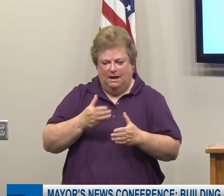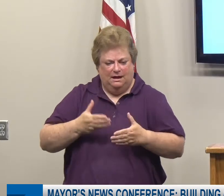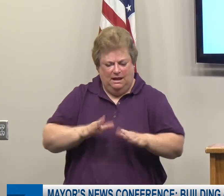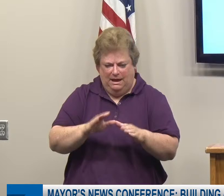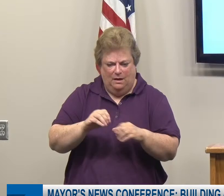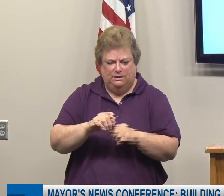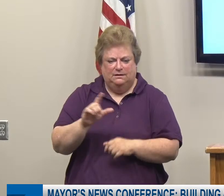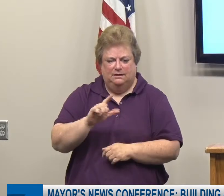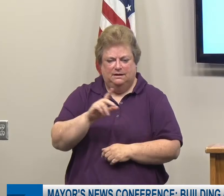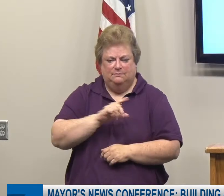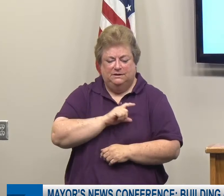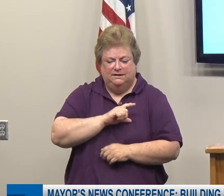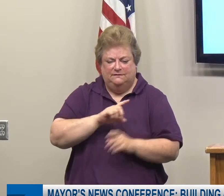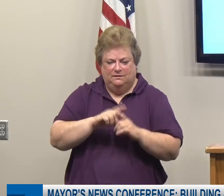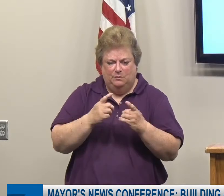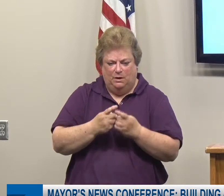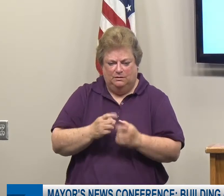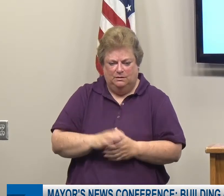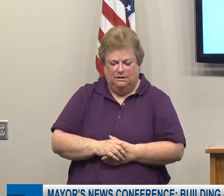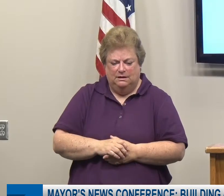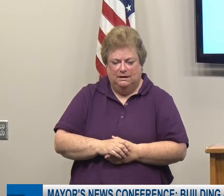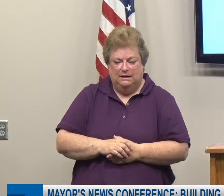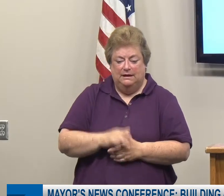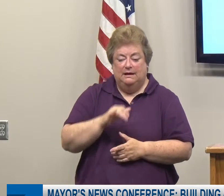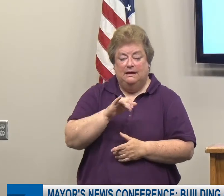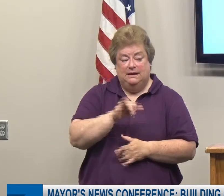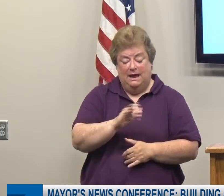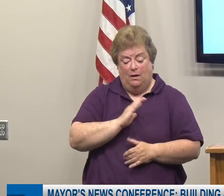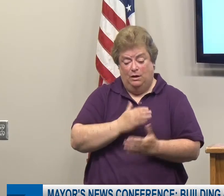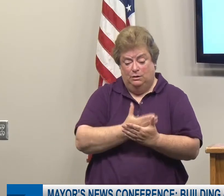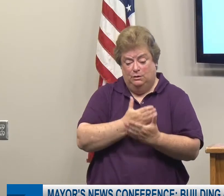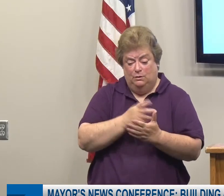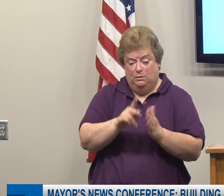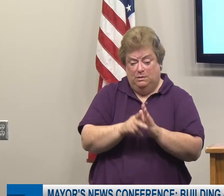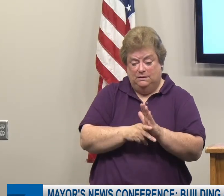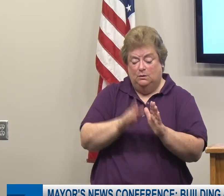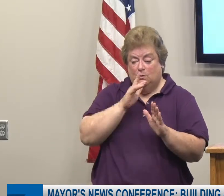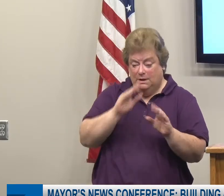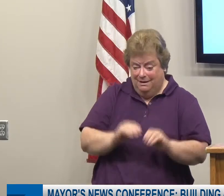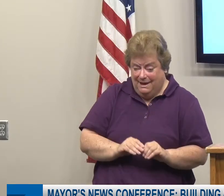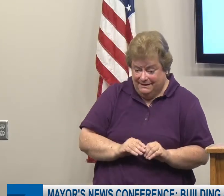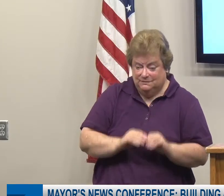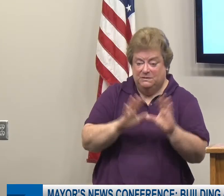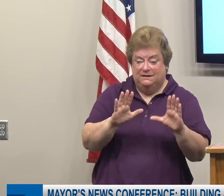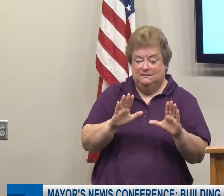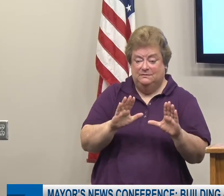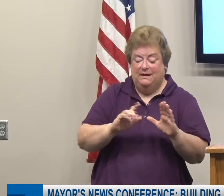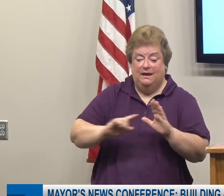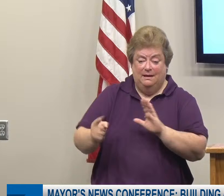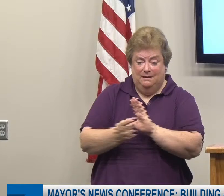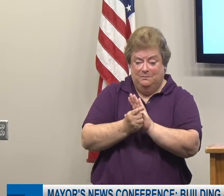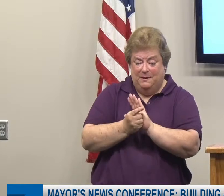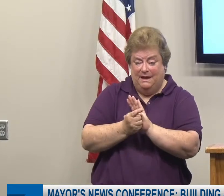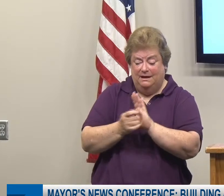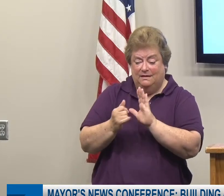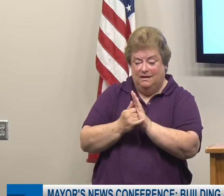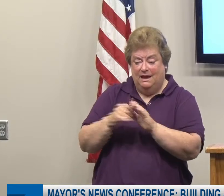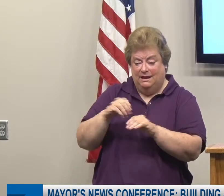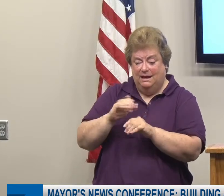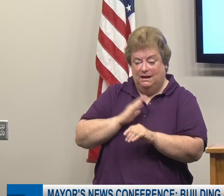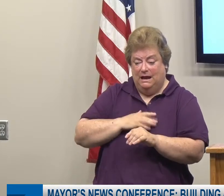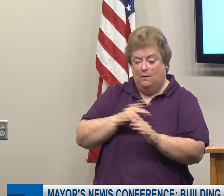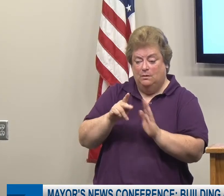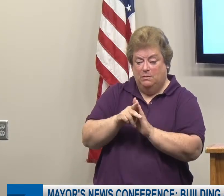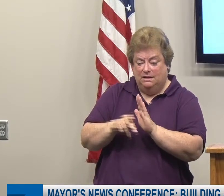been. What this policy is doing is explicitly banning that within our policies